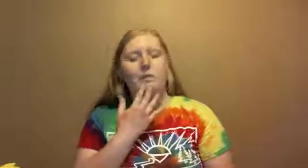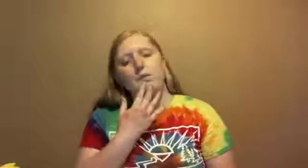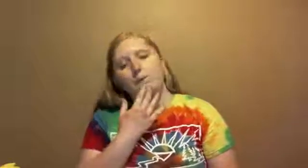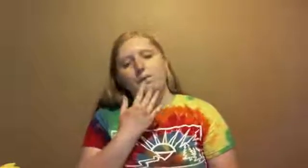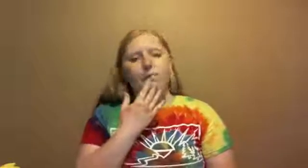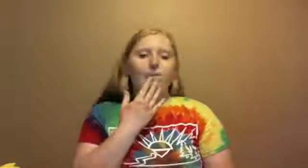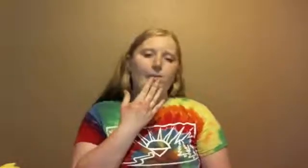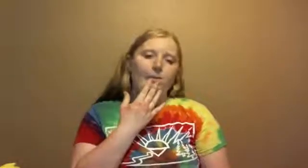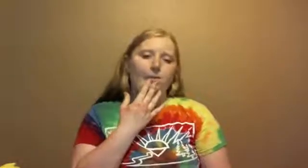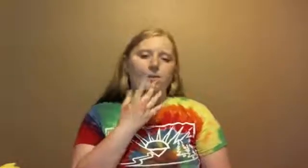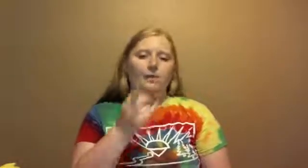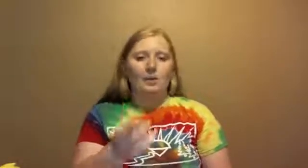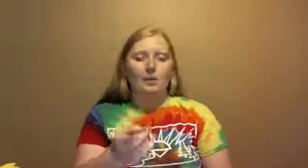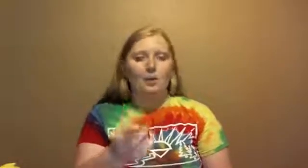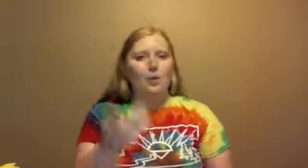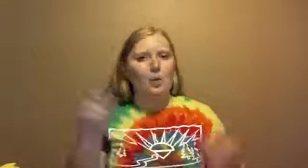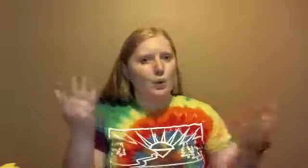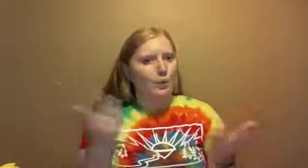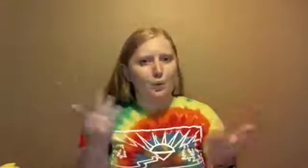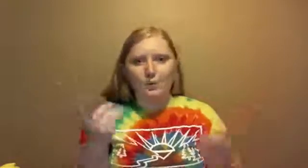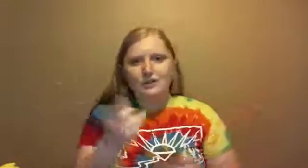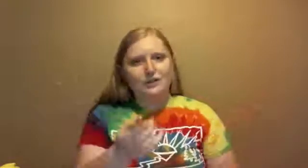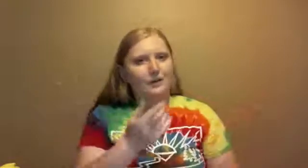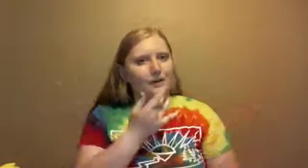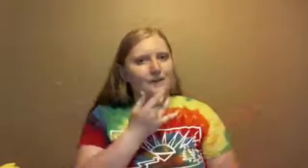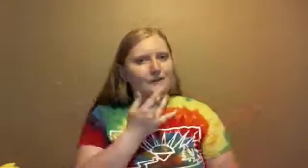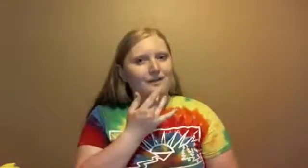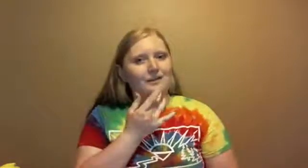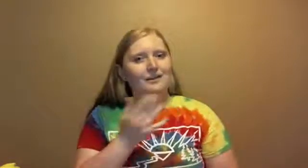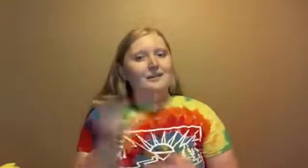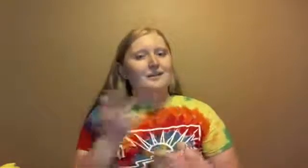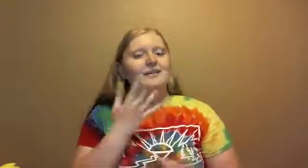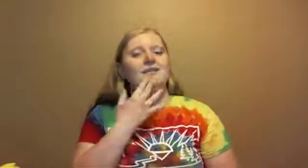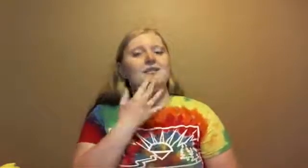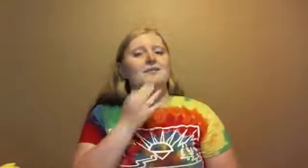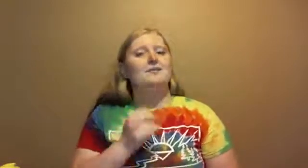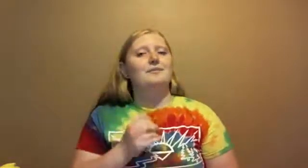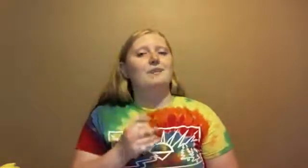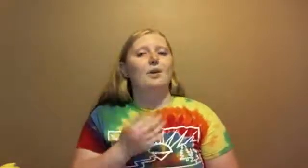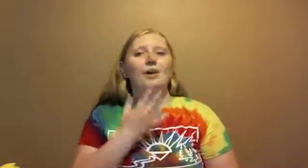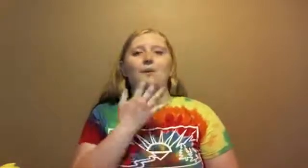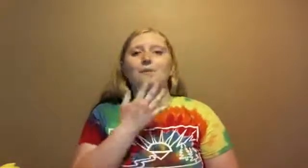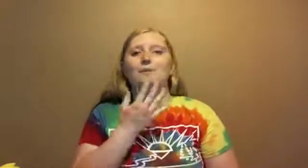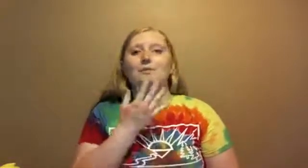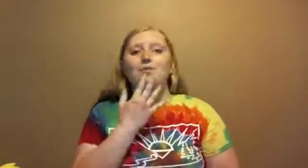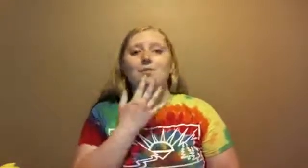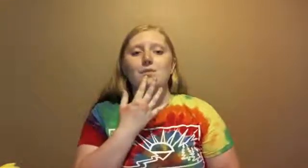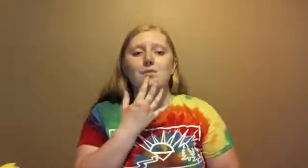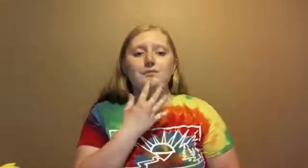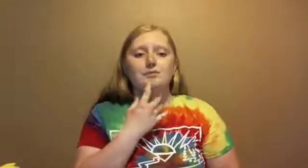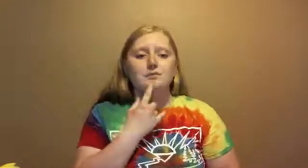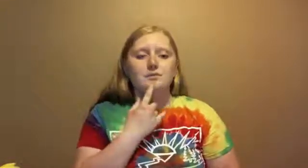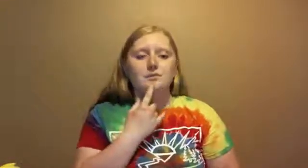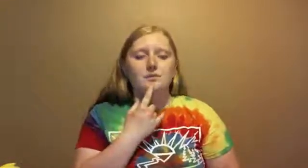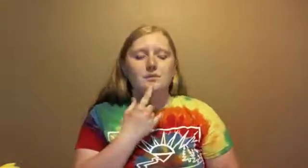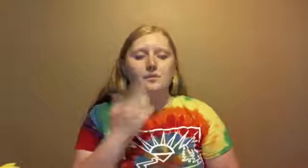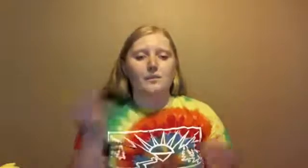colors. What's your favorite color? Colors, colors. What's your favorite